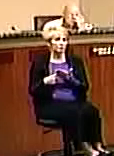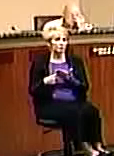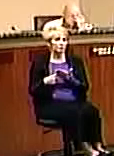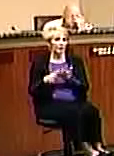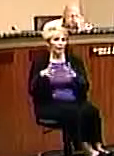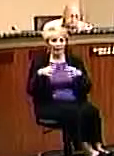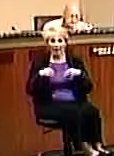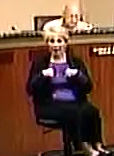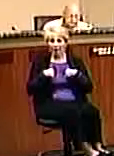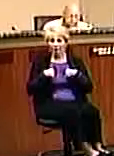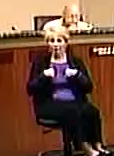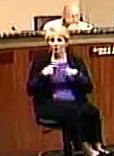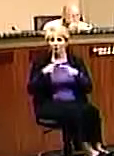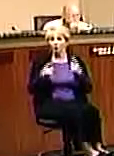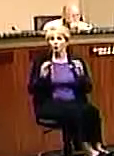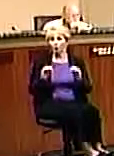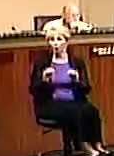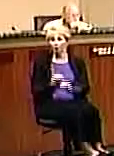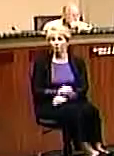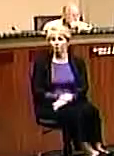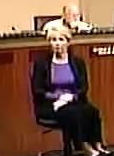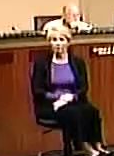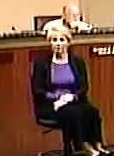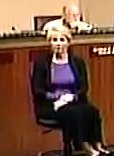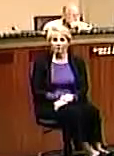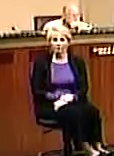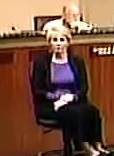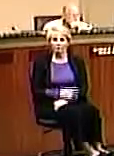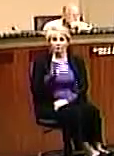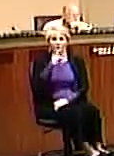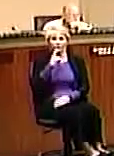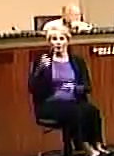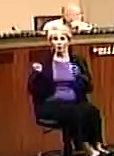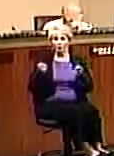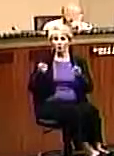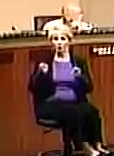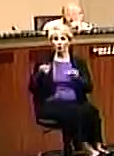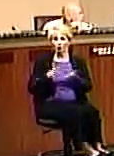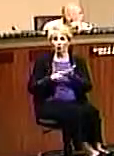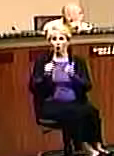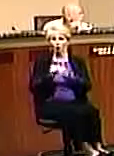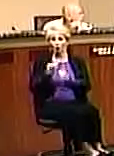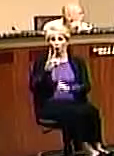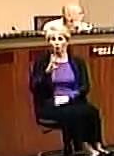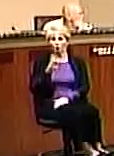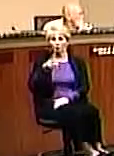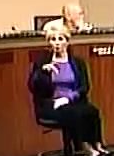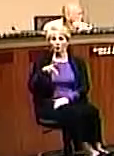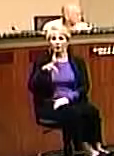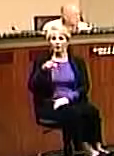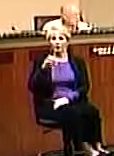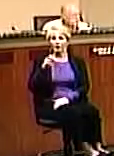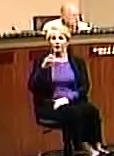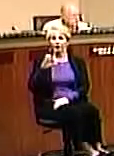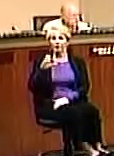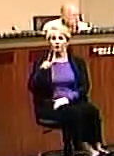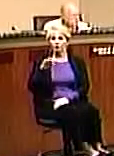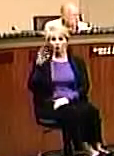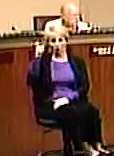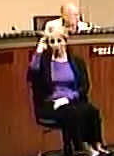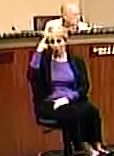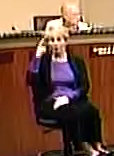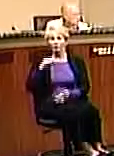All in favor say aye. Aye. Opposed? Okay. And the administration contract is with the Western Piedmont Council of Governments to provide Lisa